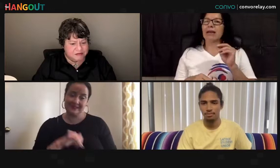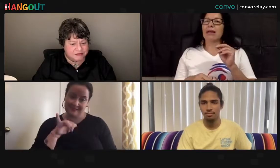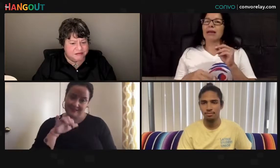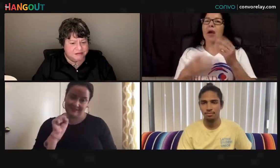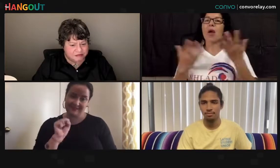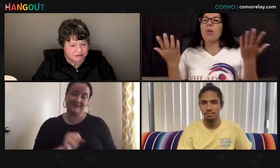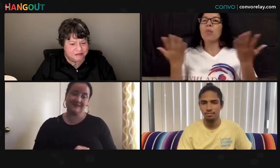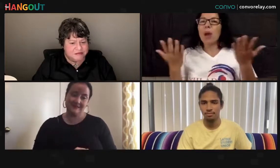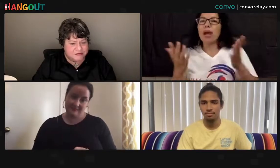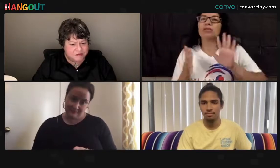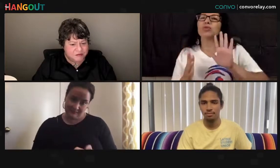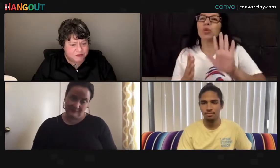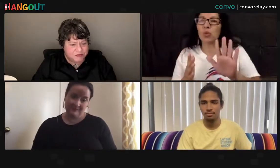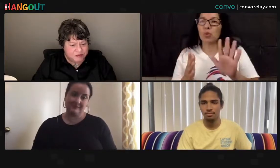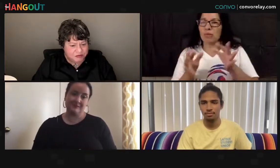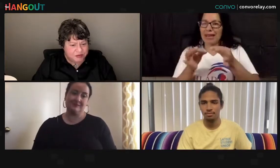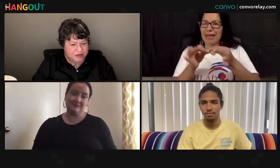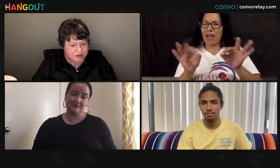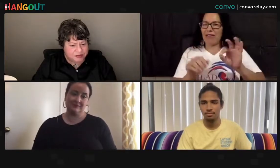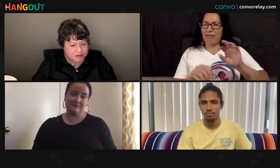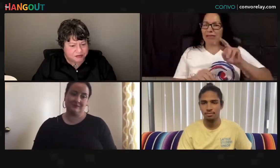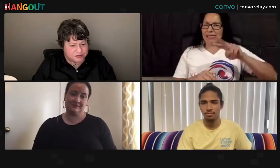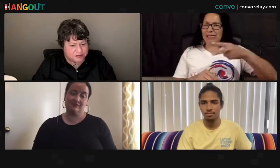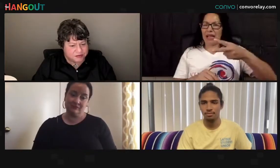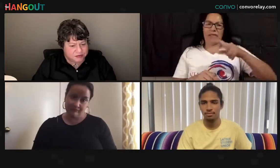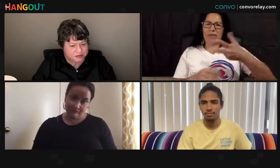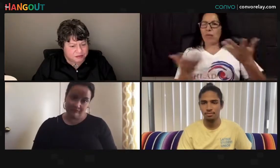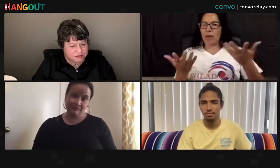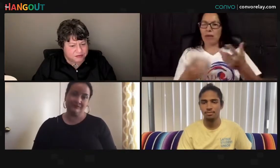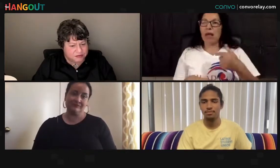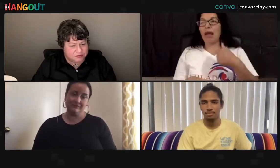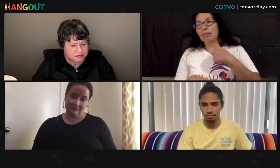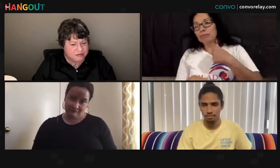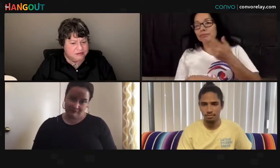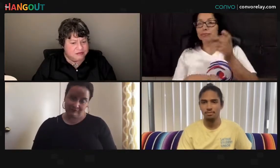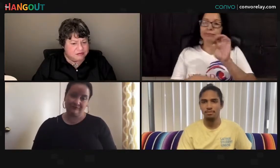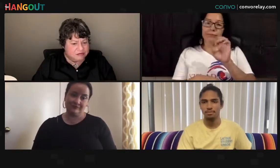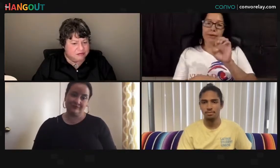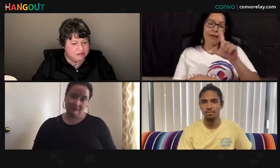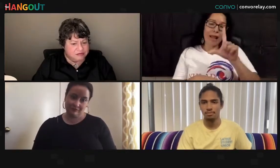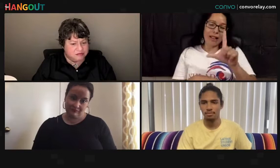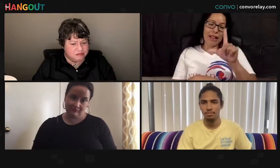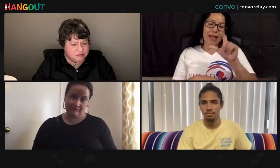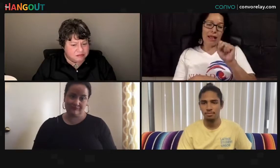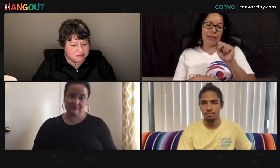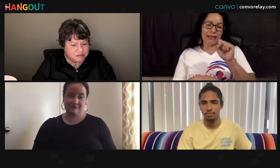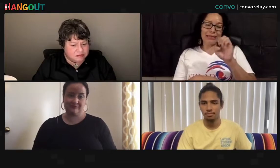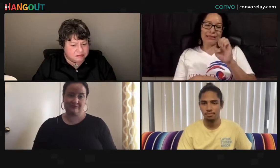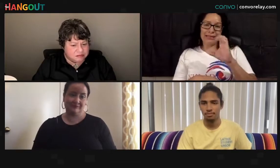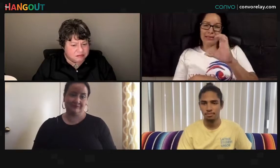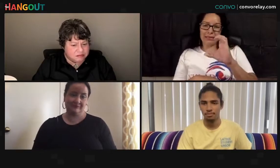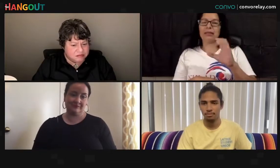That's the polite thing to do. Ask me where I'm from. Ask me what my second or maybe even third language is.